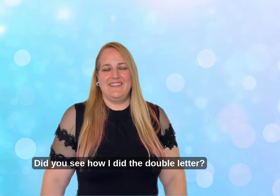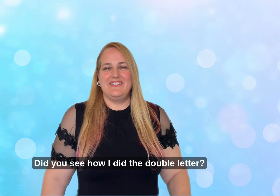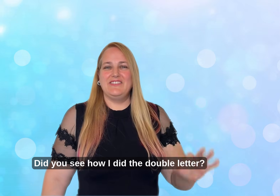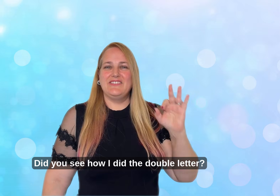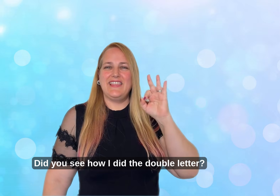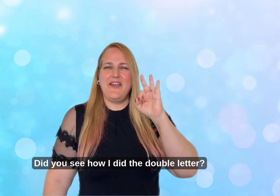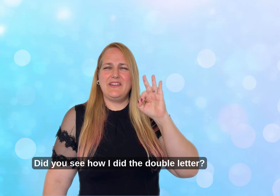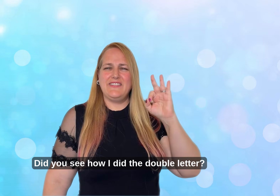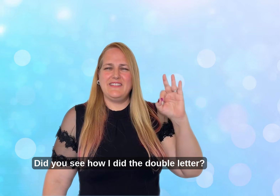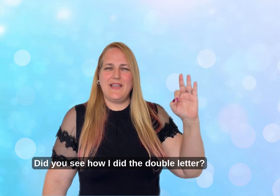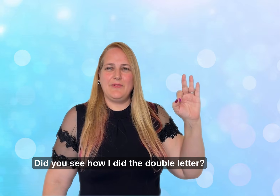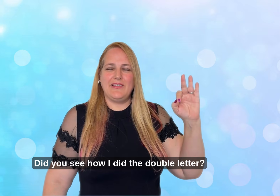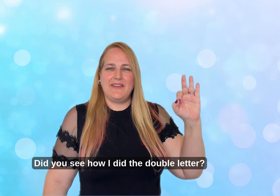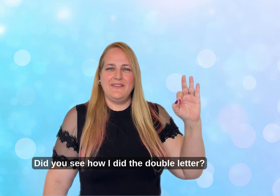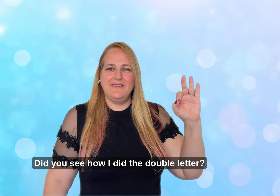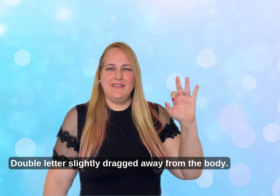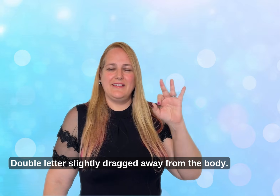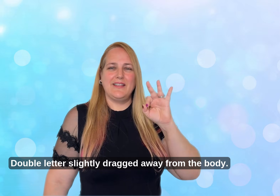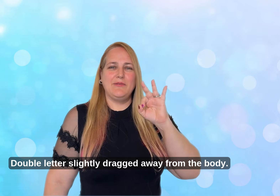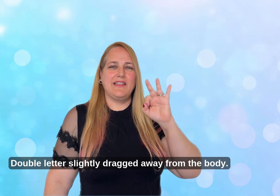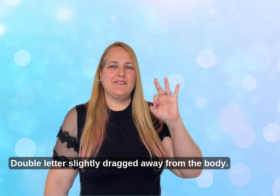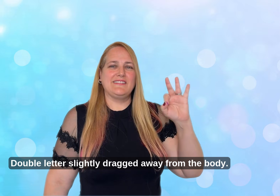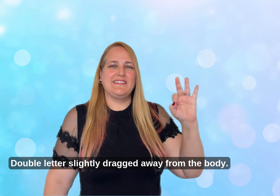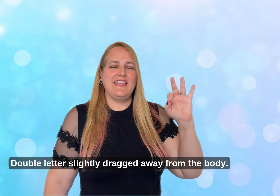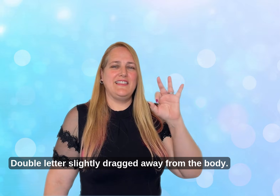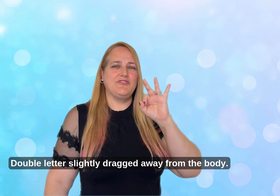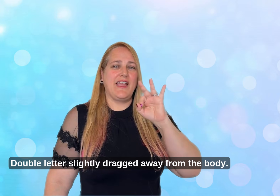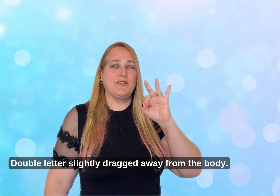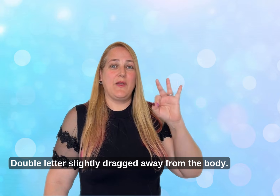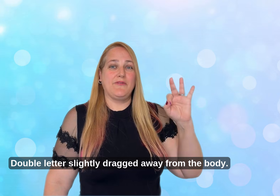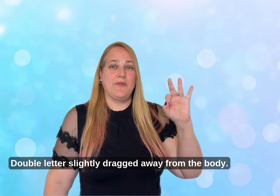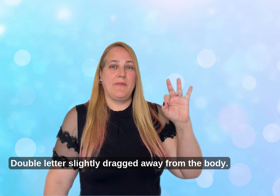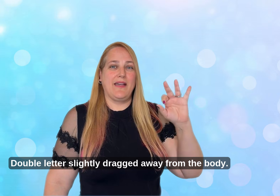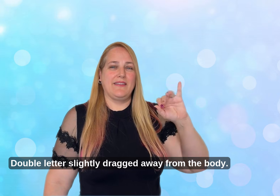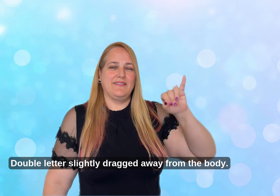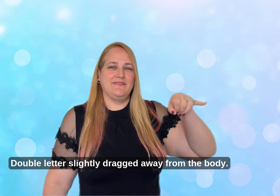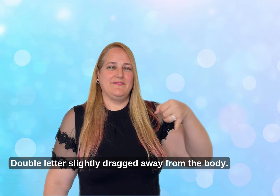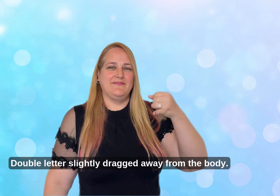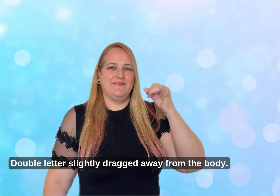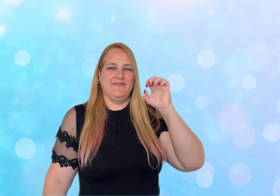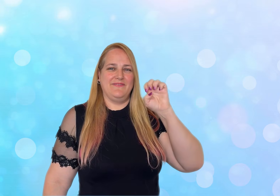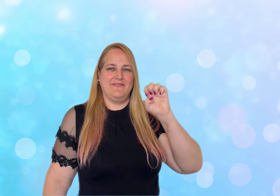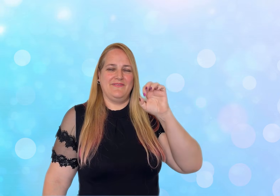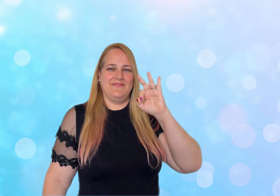Did you see how I did the double letter? Double letter slightly dragged away from the body.